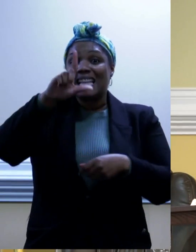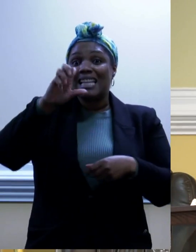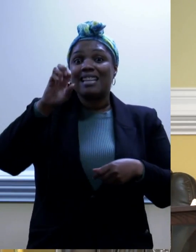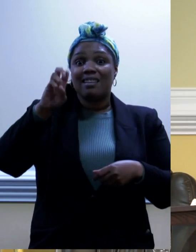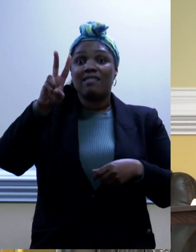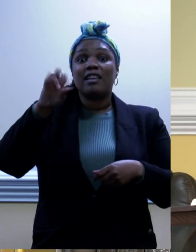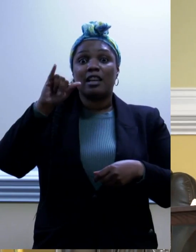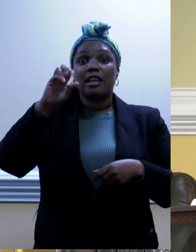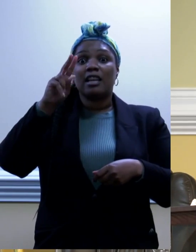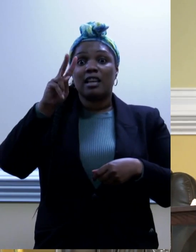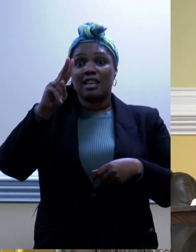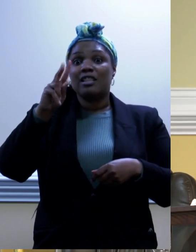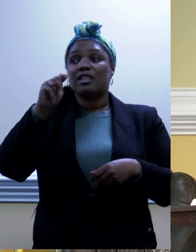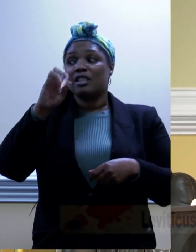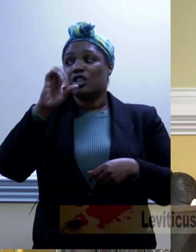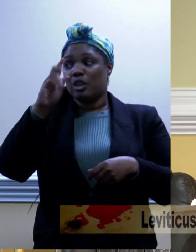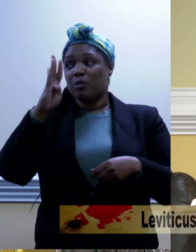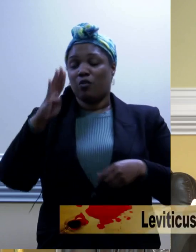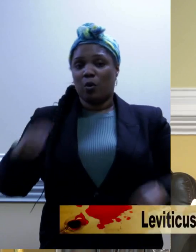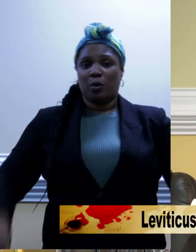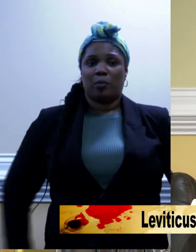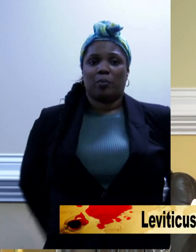Leviticus chapter 4.